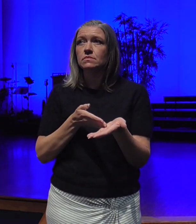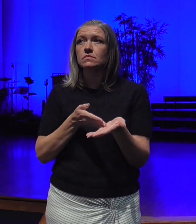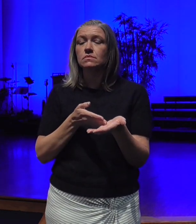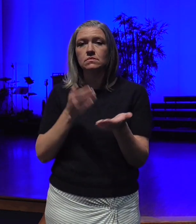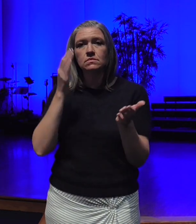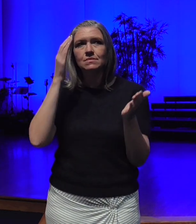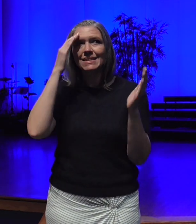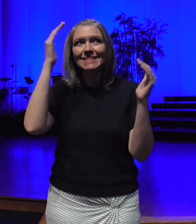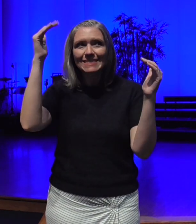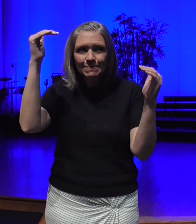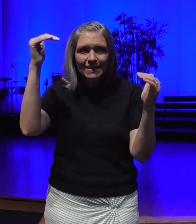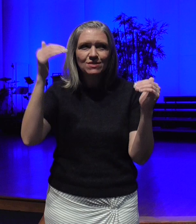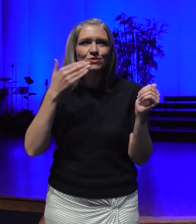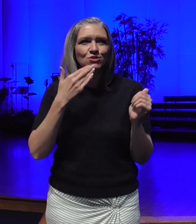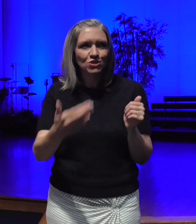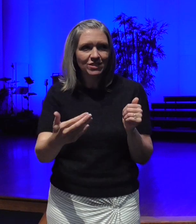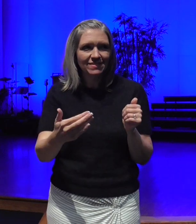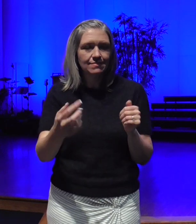expect good.